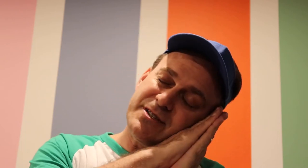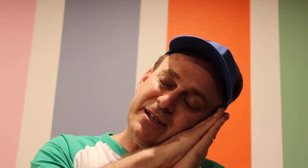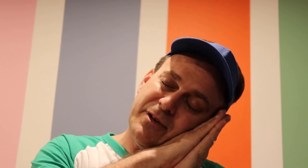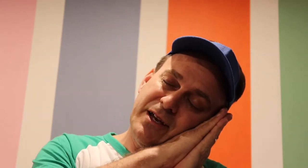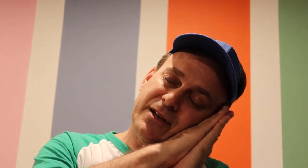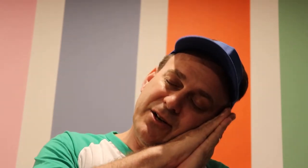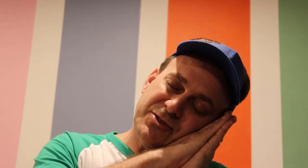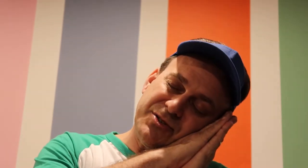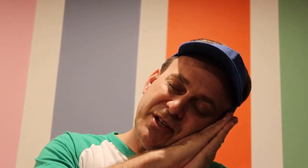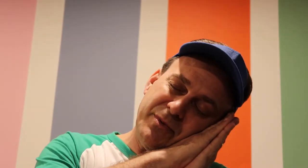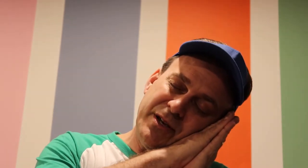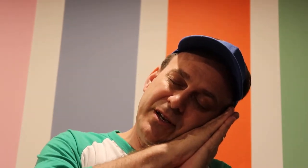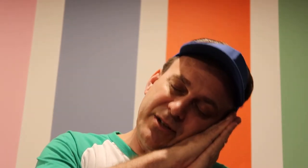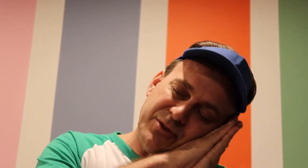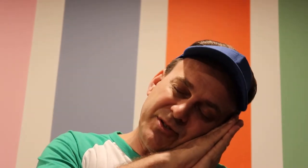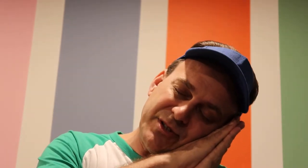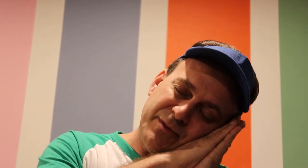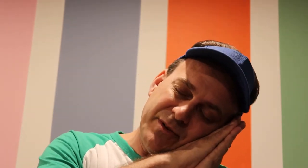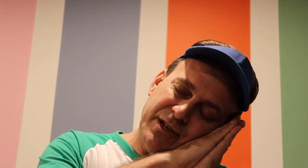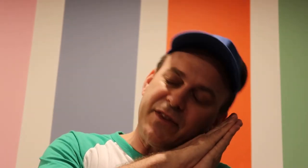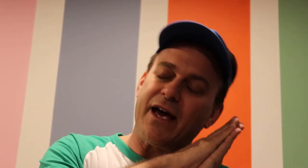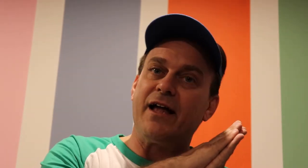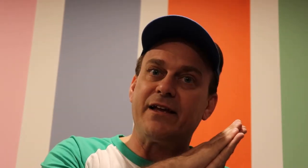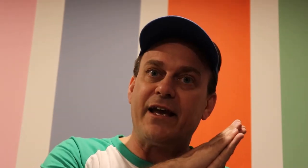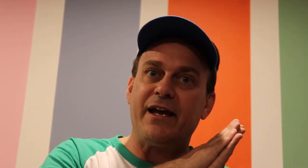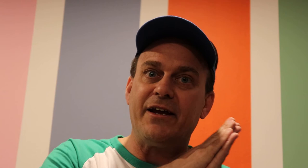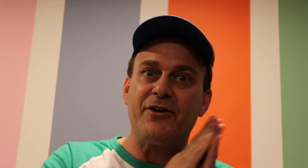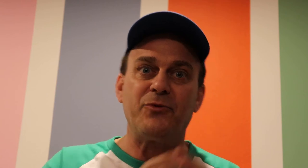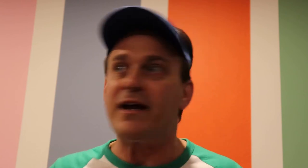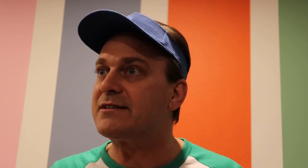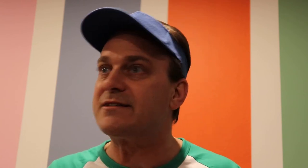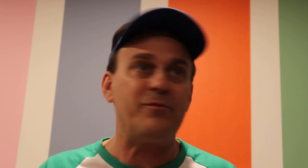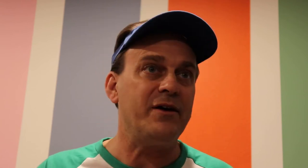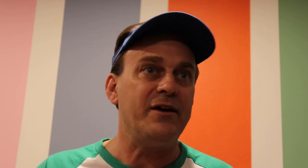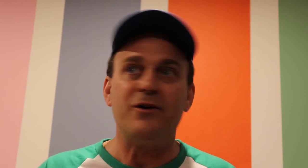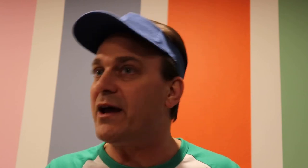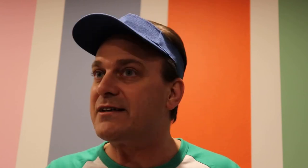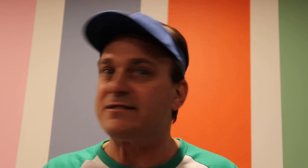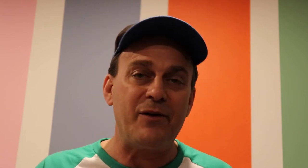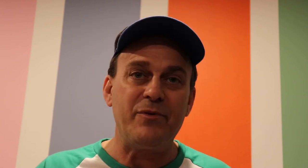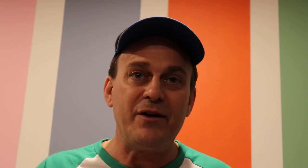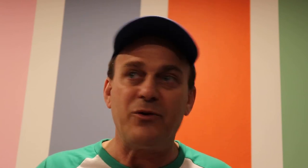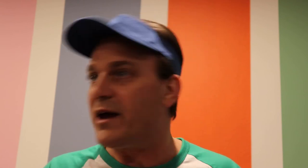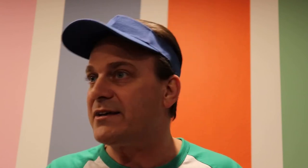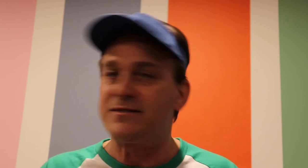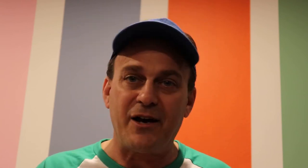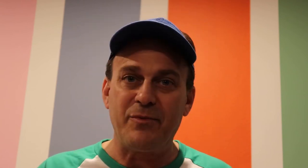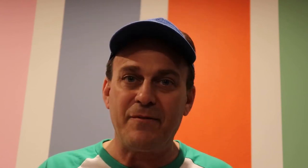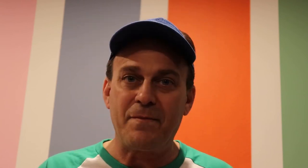sleep, goes to sleep, goes to sleep. The alligator wakes up, wakes up, wakes up.